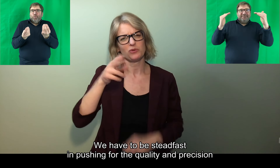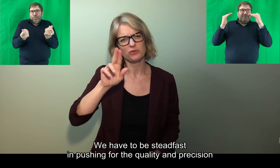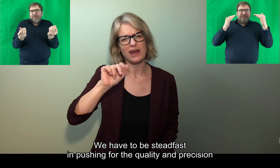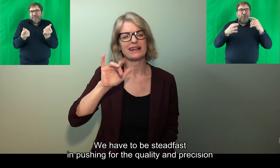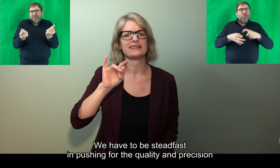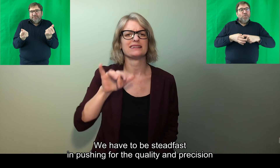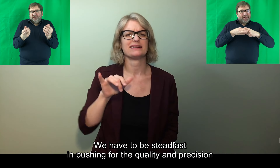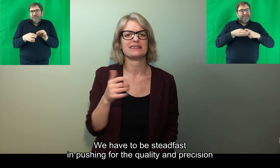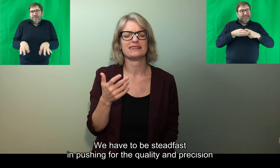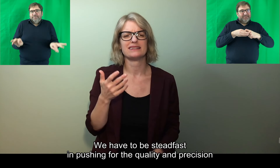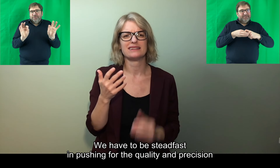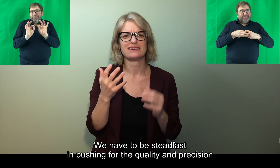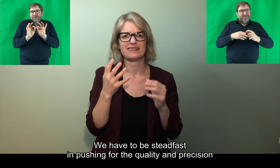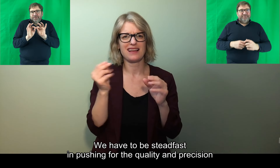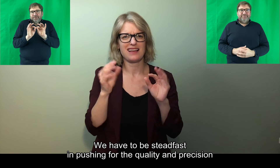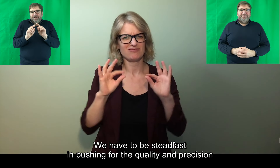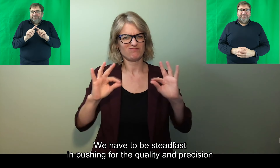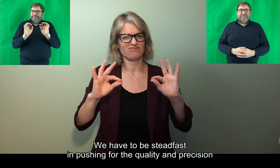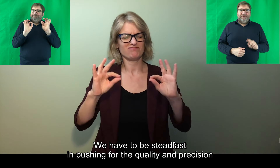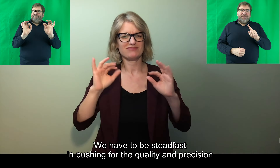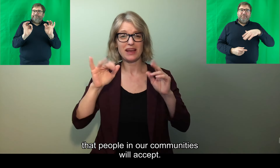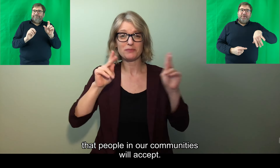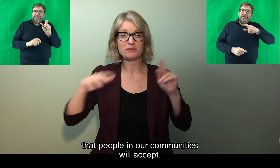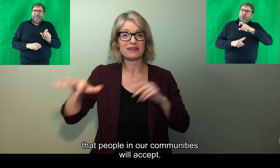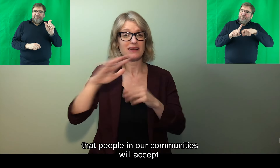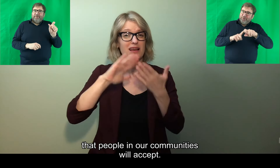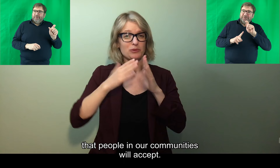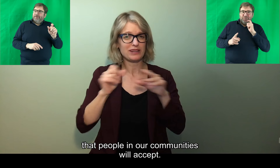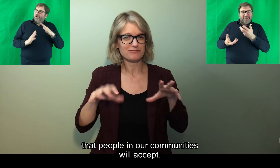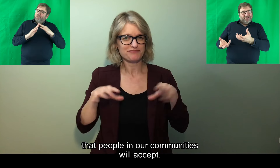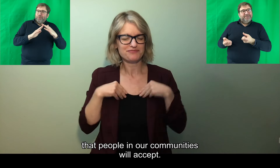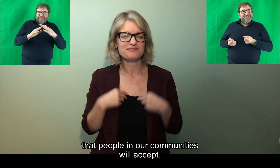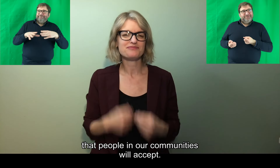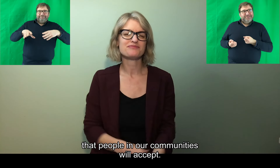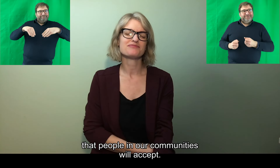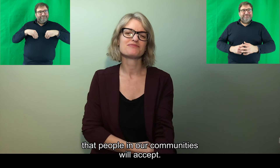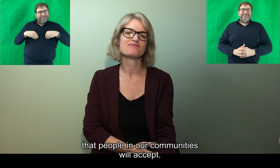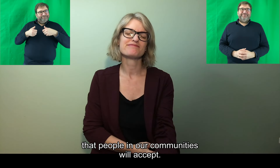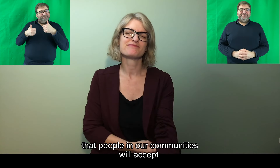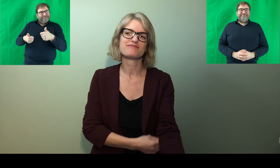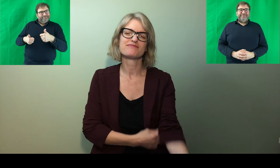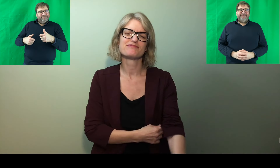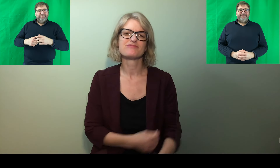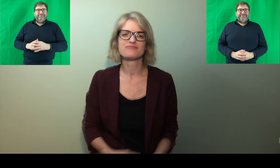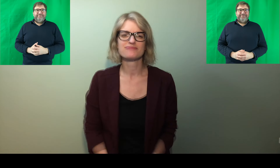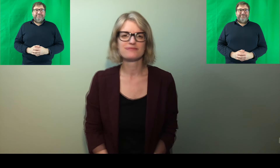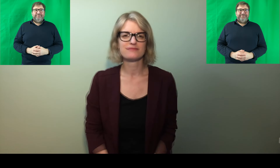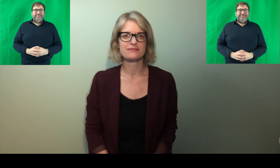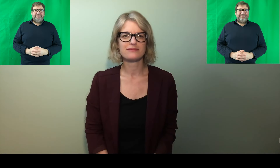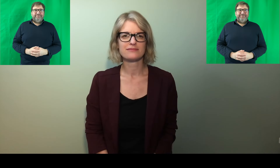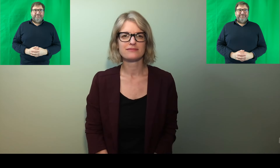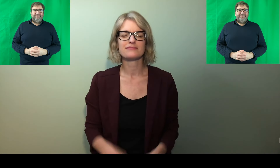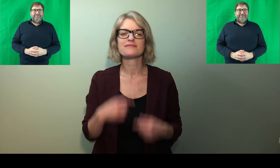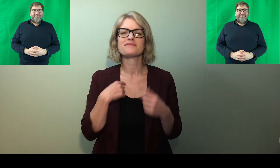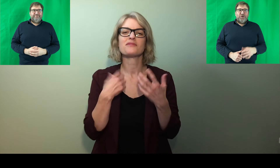for the quality and precision that people in our communities will accept.